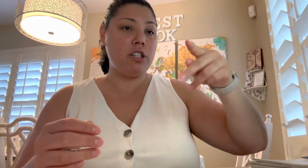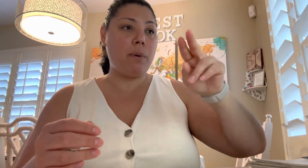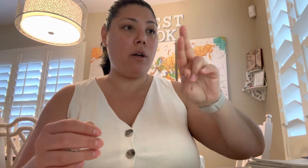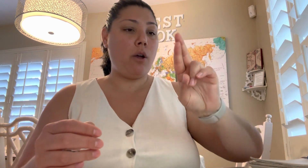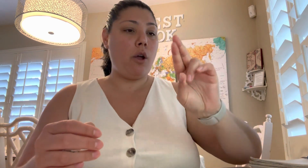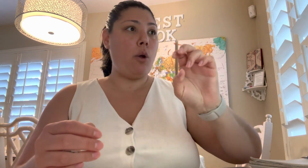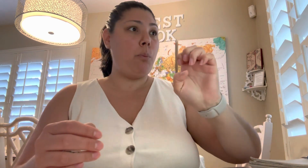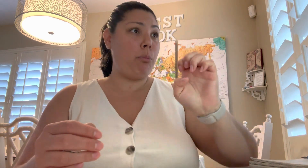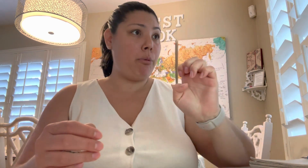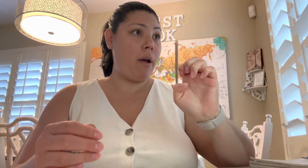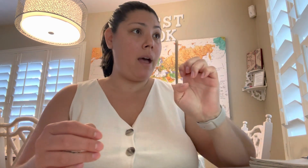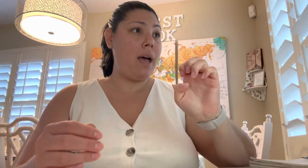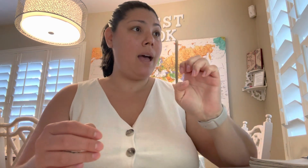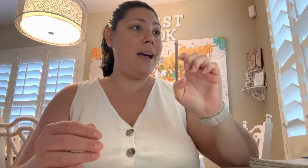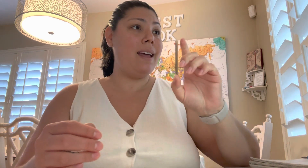spell predator,